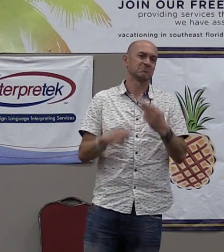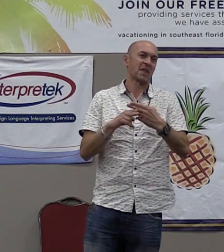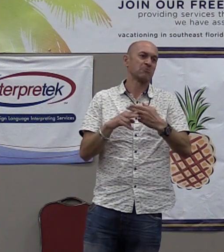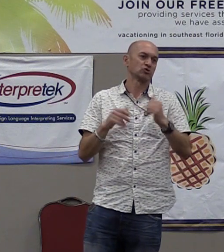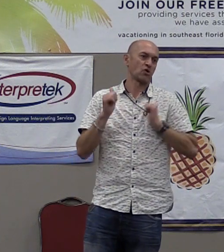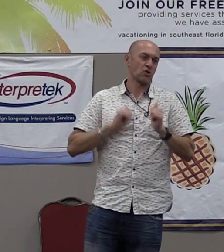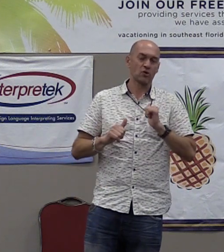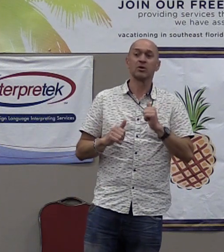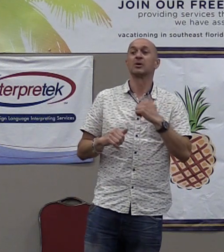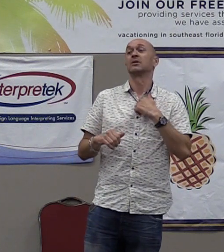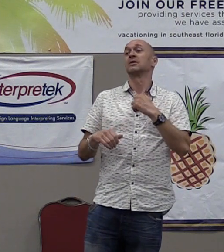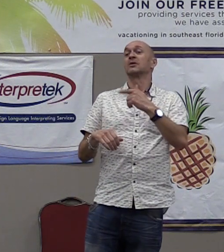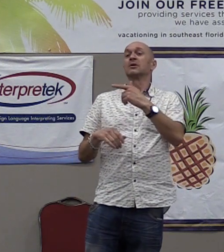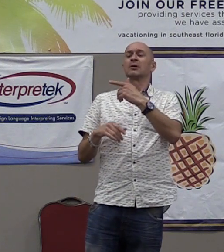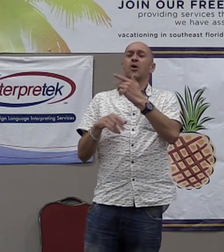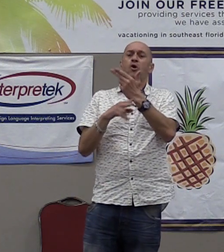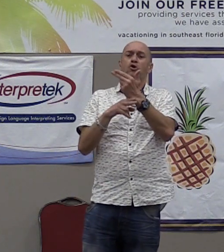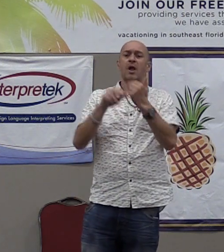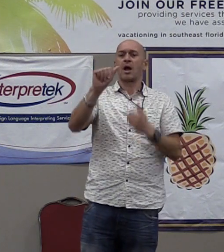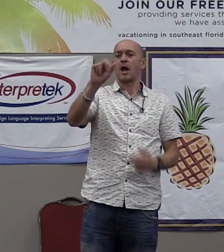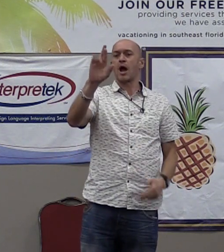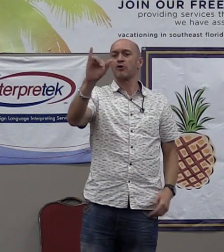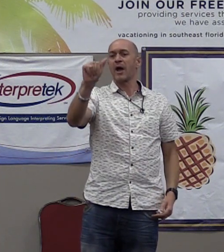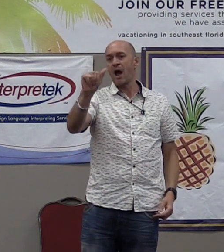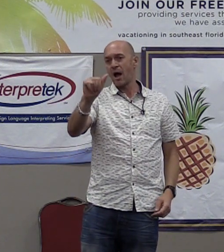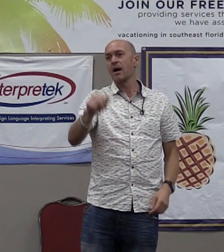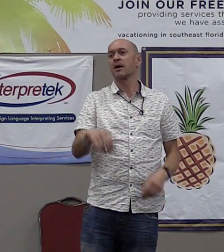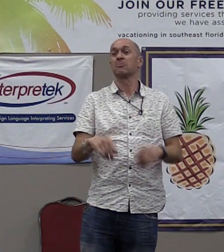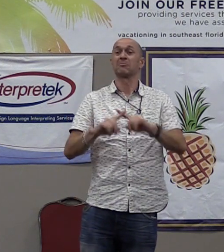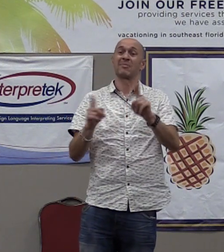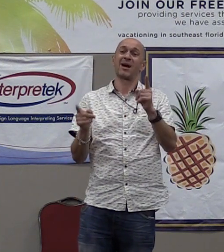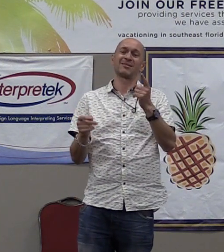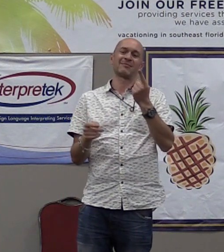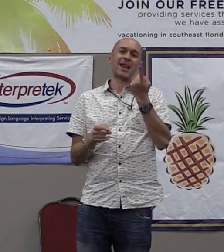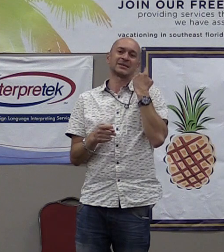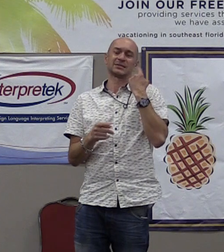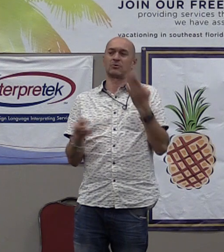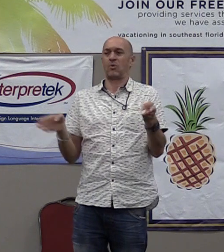Z-A-R-K-N-A, Zarkana. It's the name of the show.